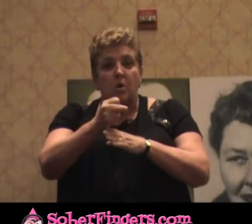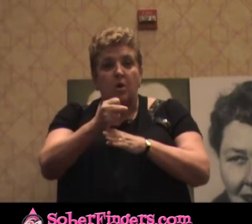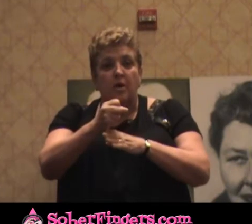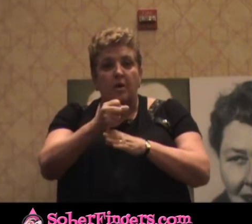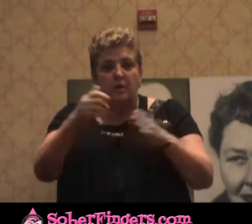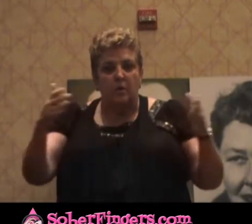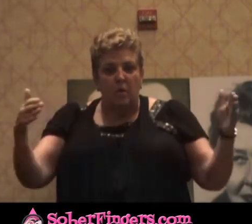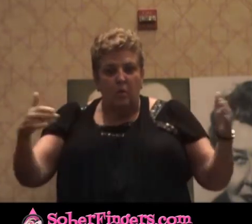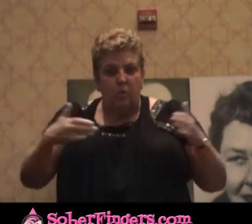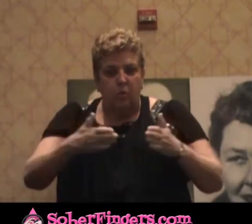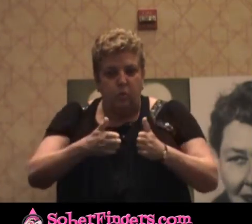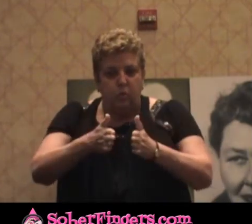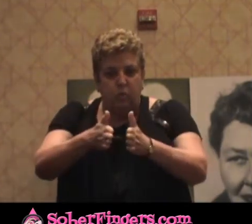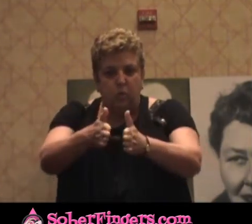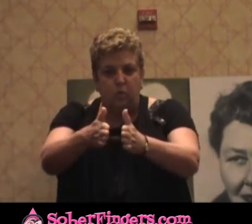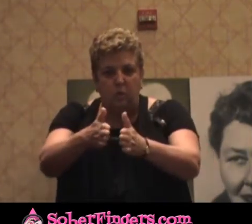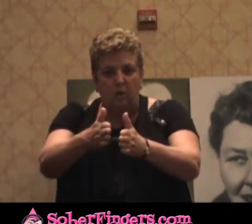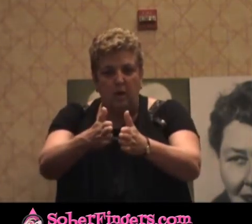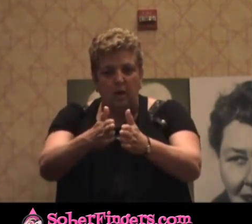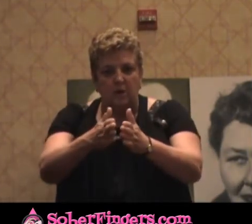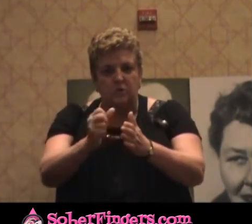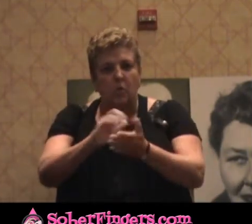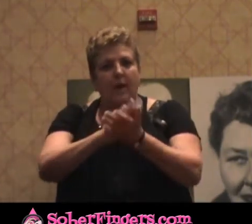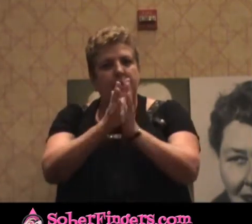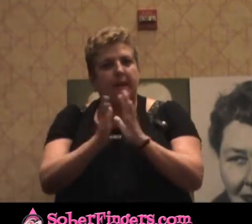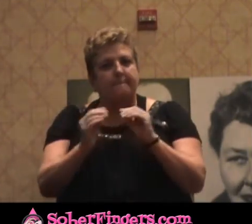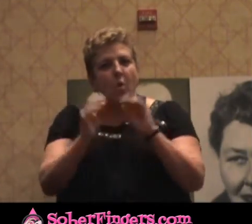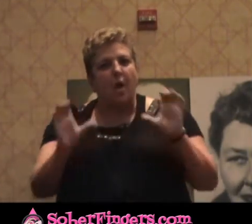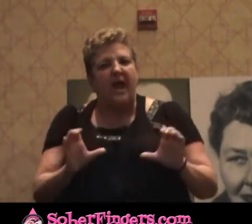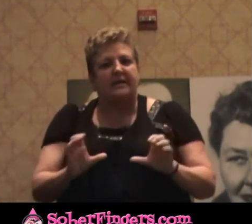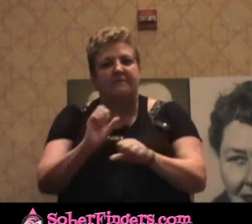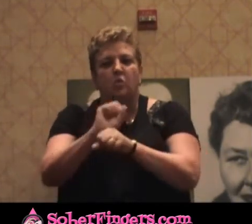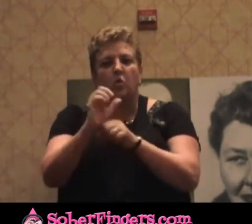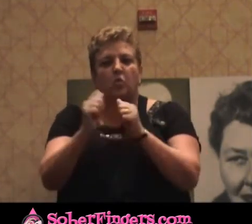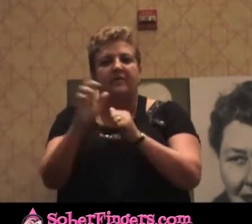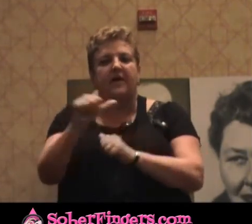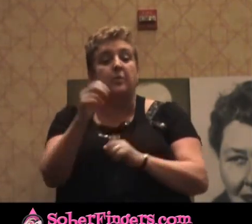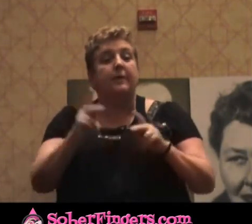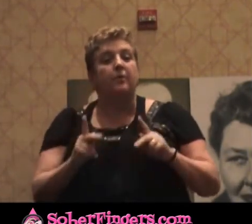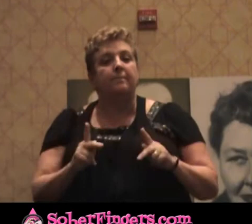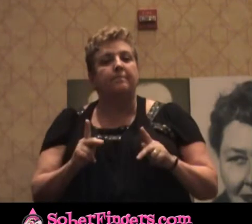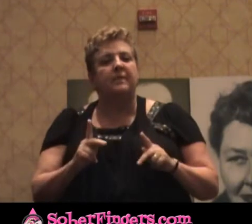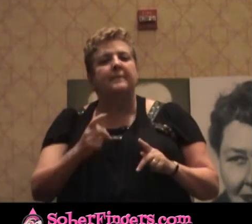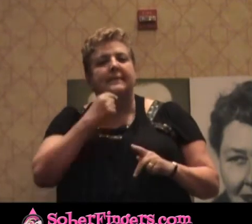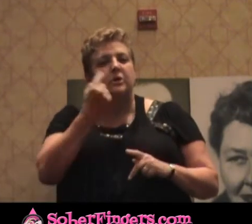into working with others. I'm going to tell you something that's really interesting. I